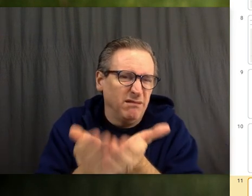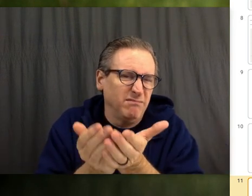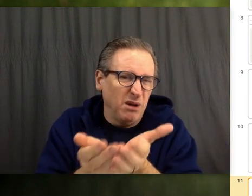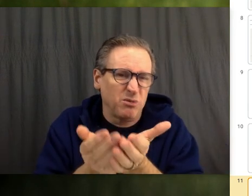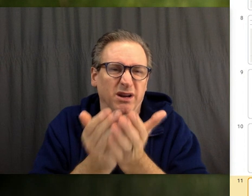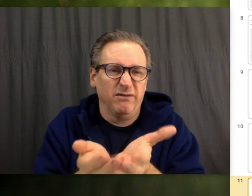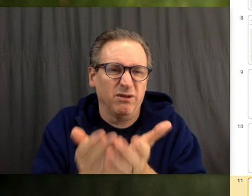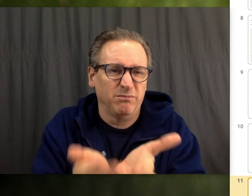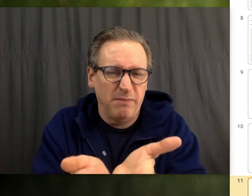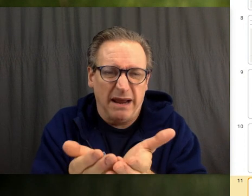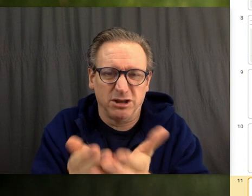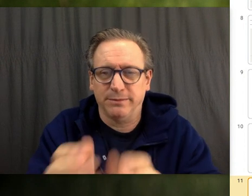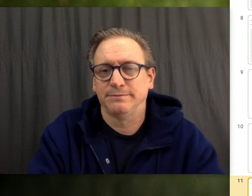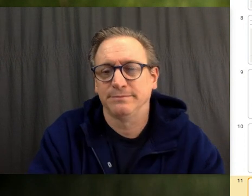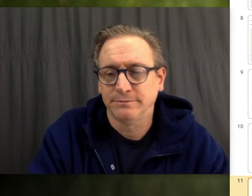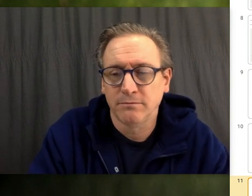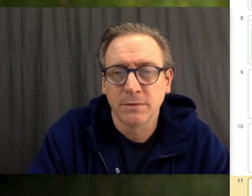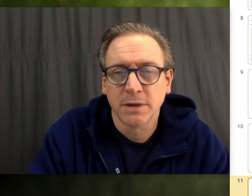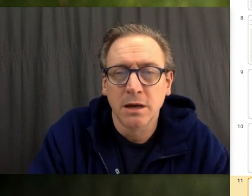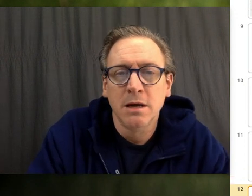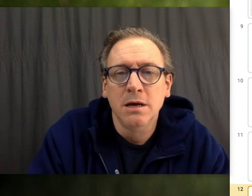but I'll throw it in for Battleship.